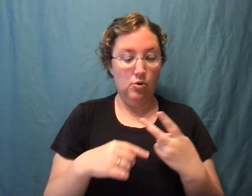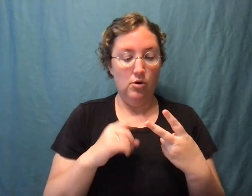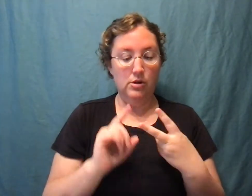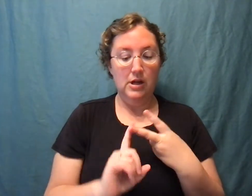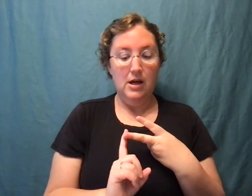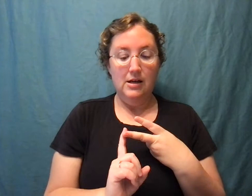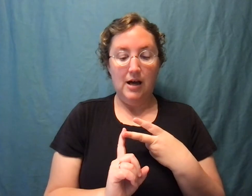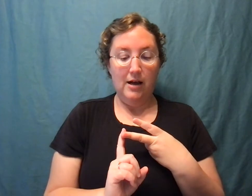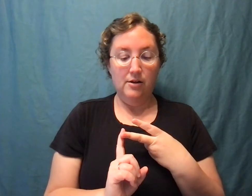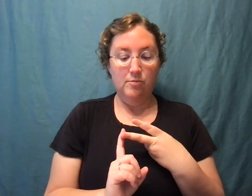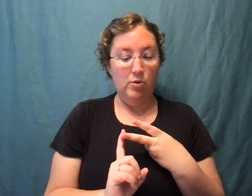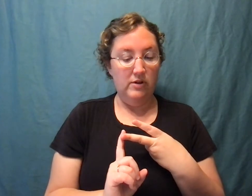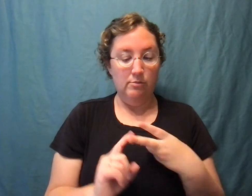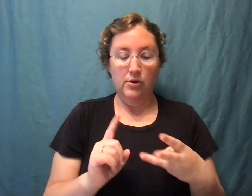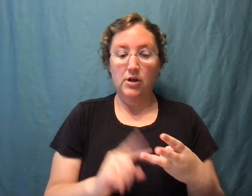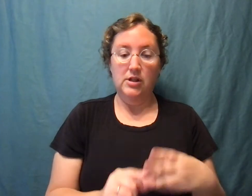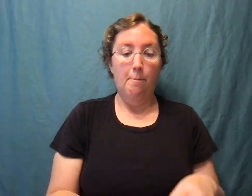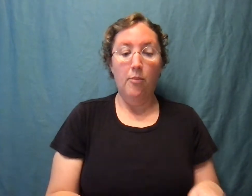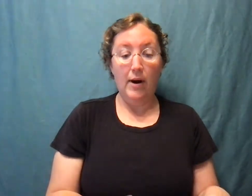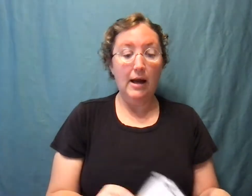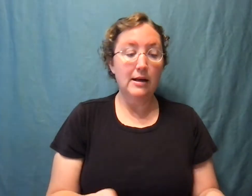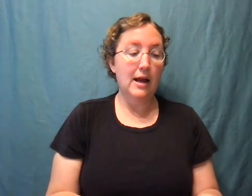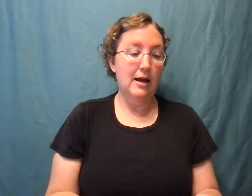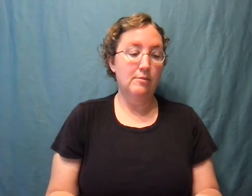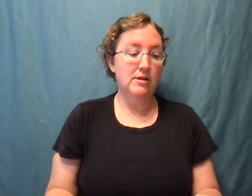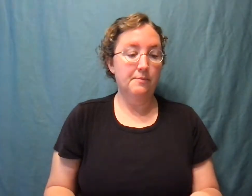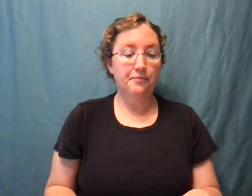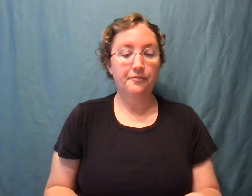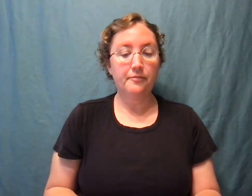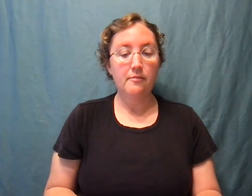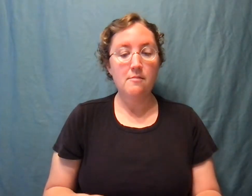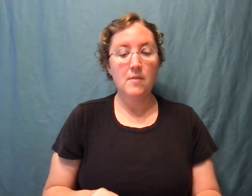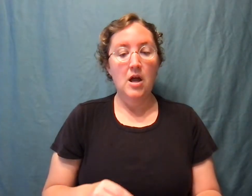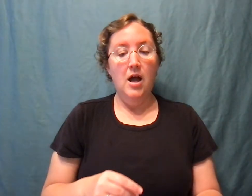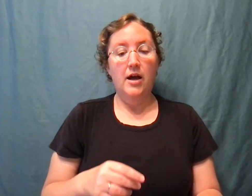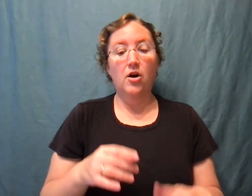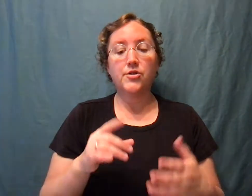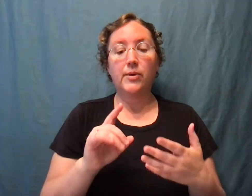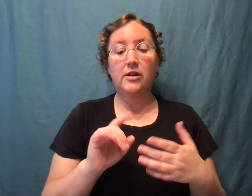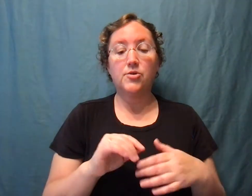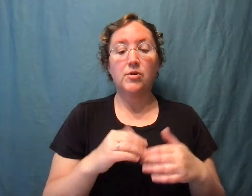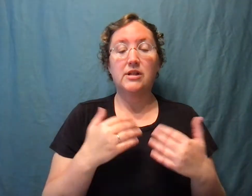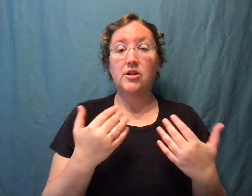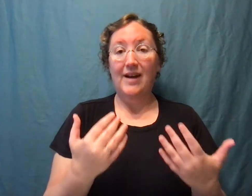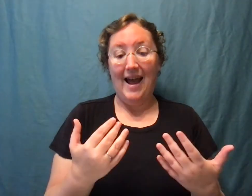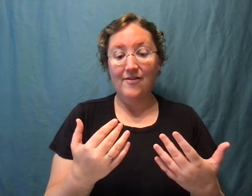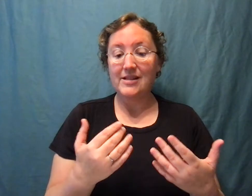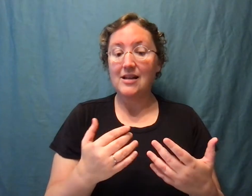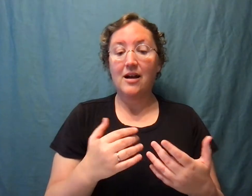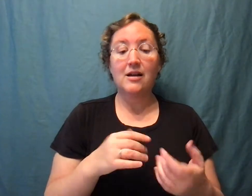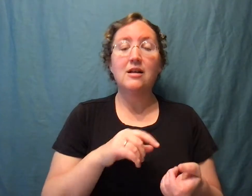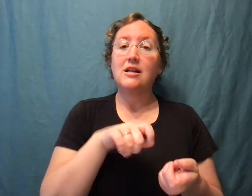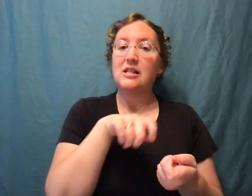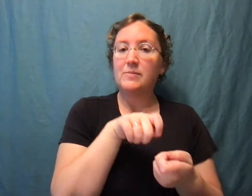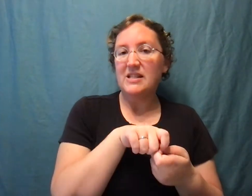stores, titles of movies and books, brand names, and also English words that don't have a sign,